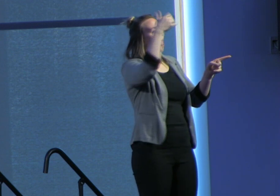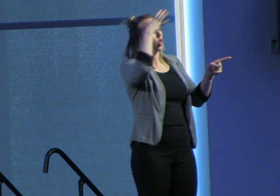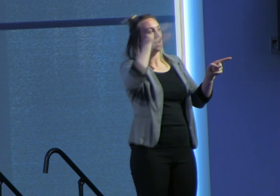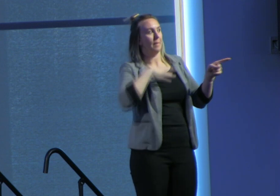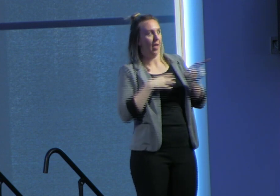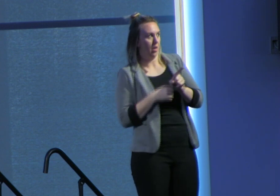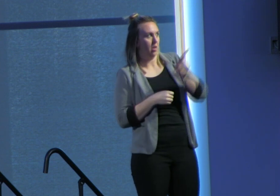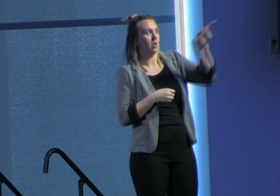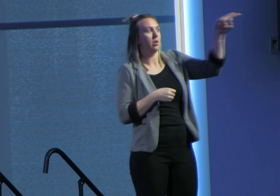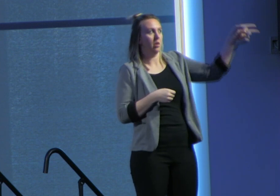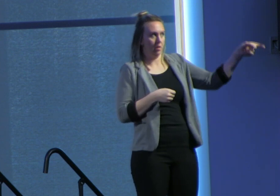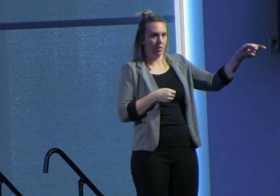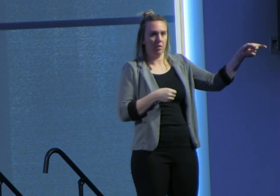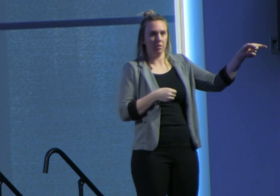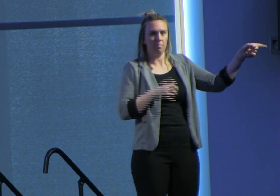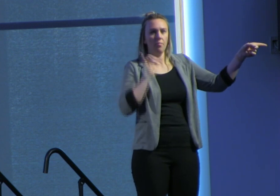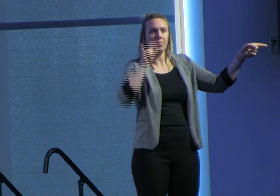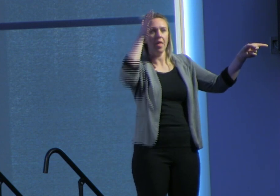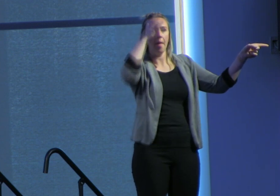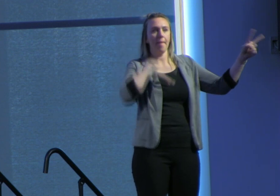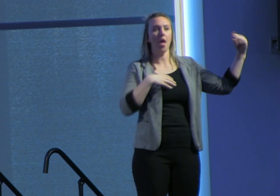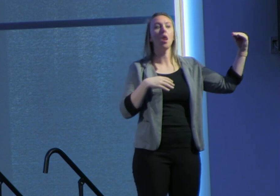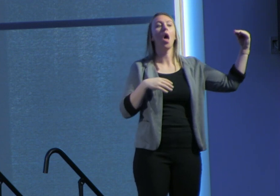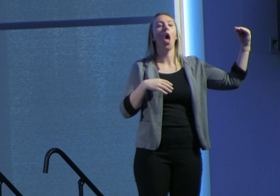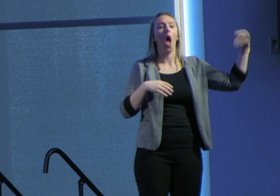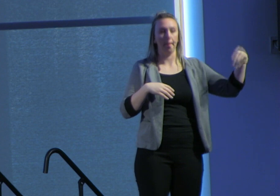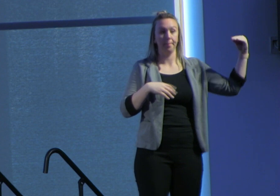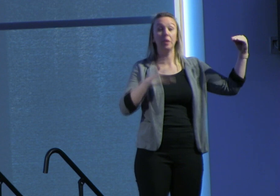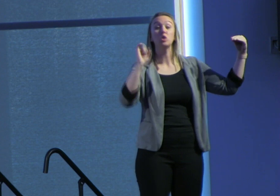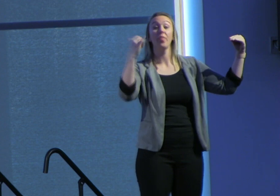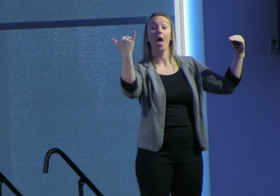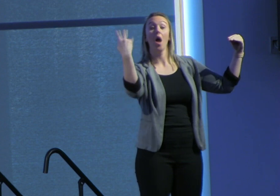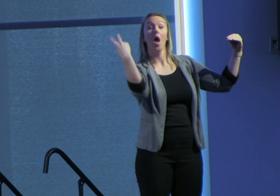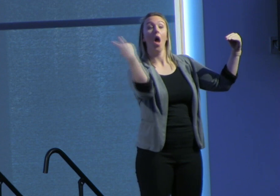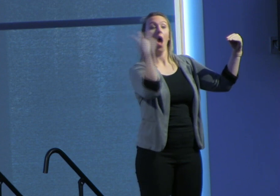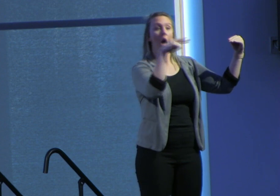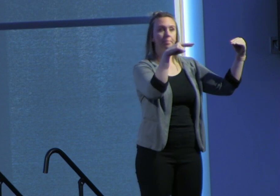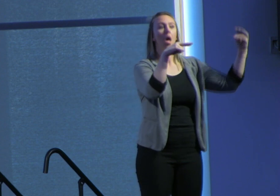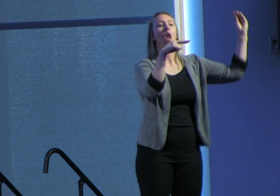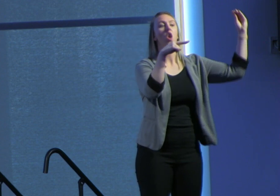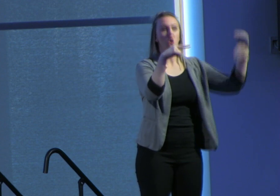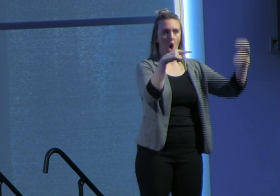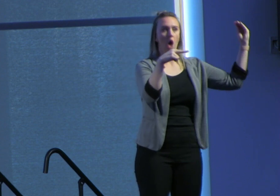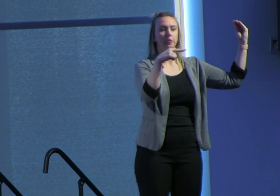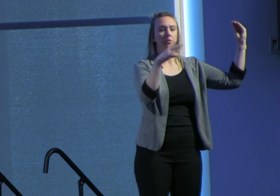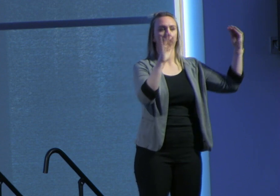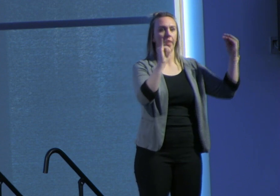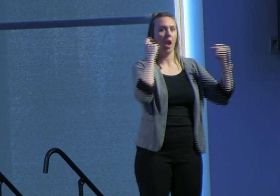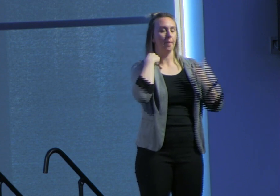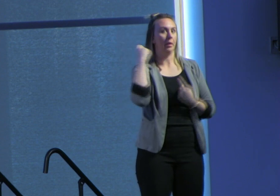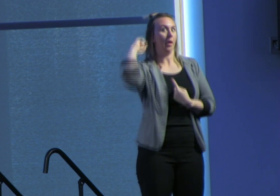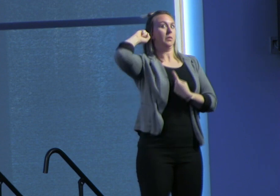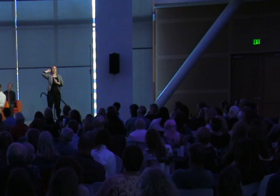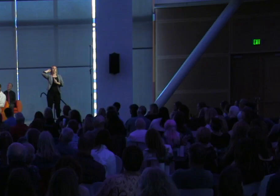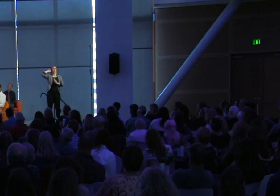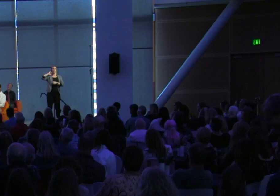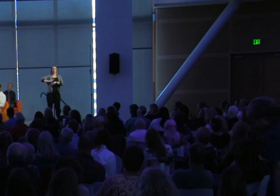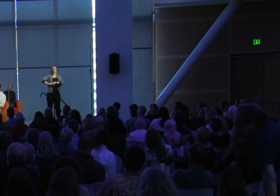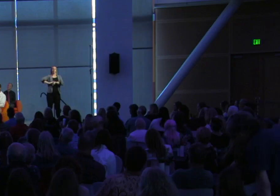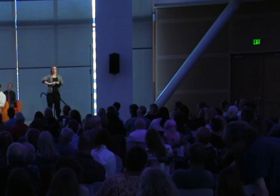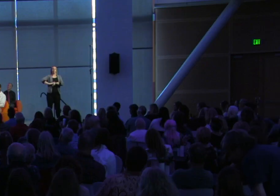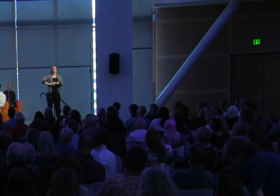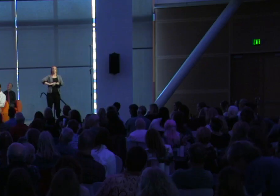and I see that man nod. And this just like peaks my little warning bells.